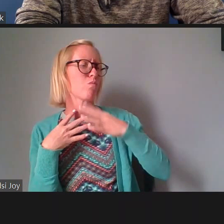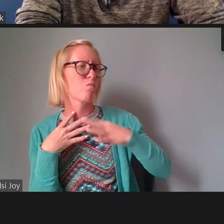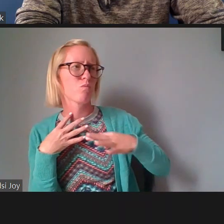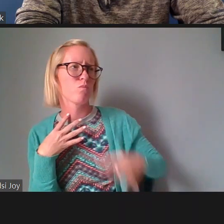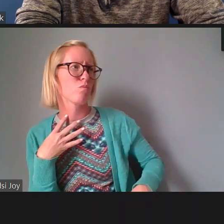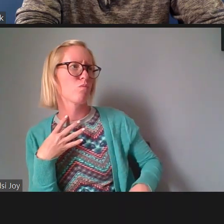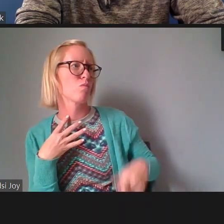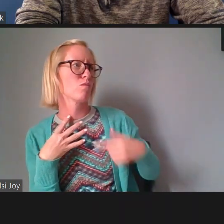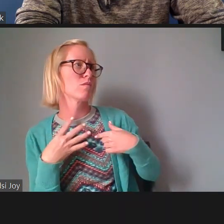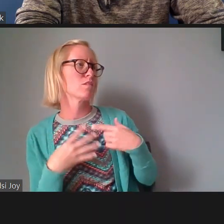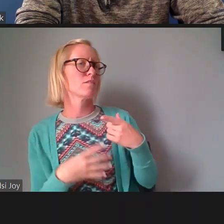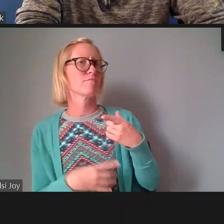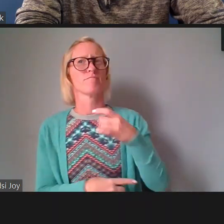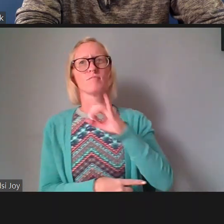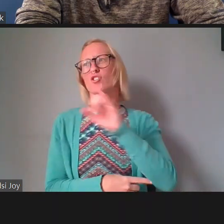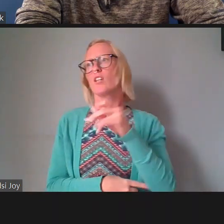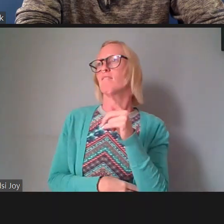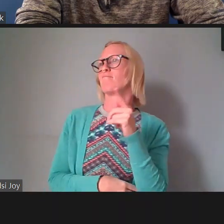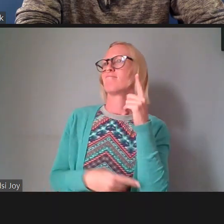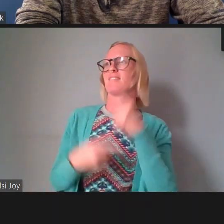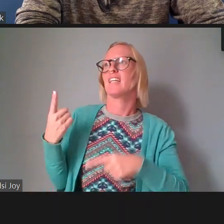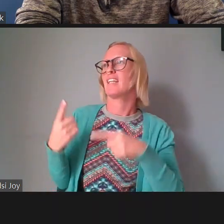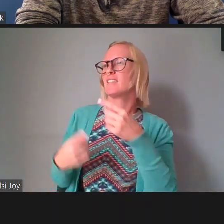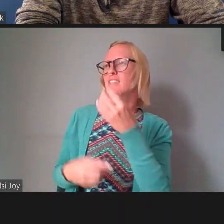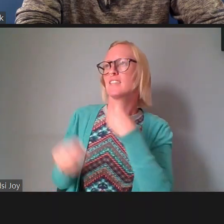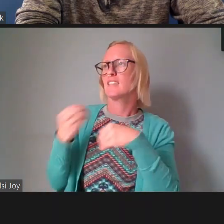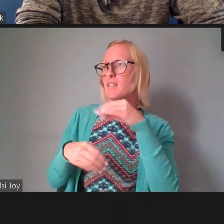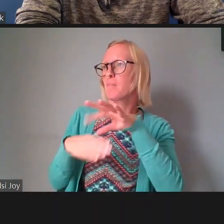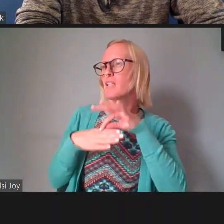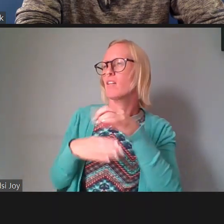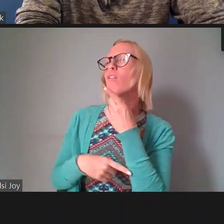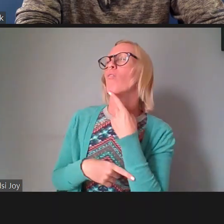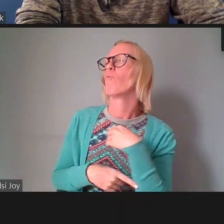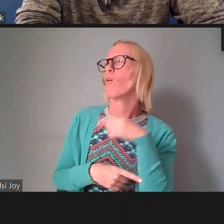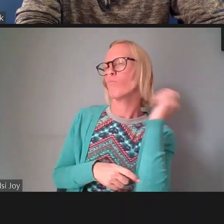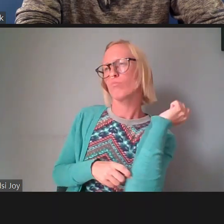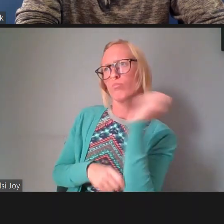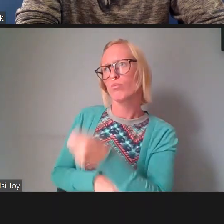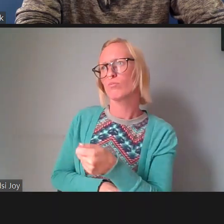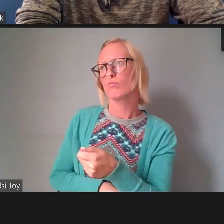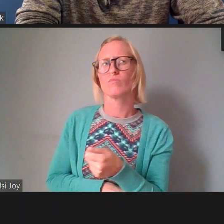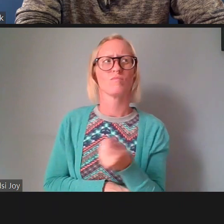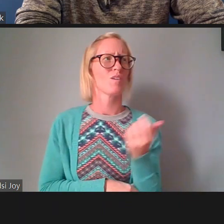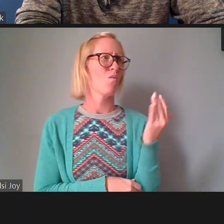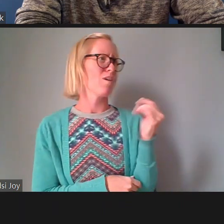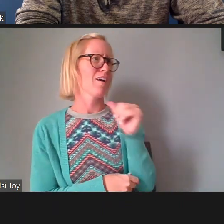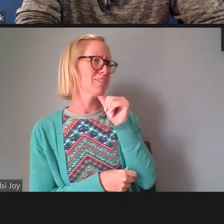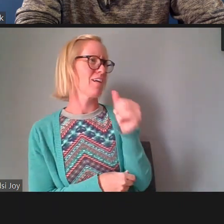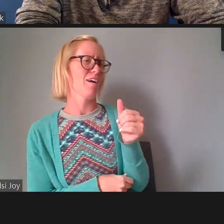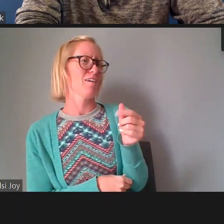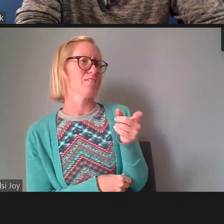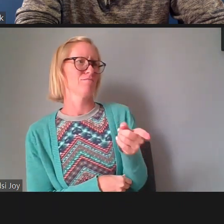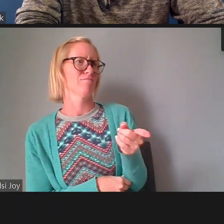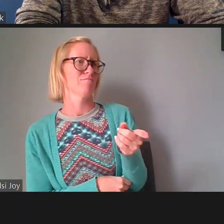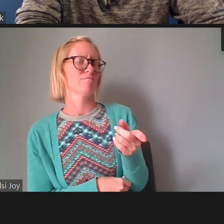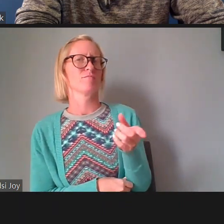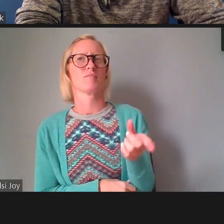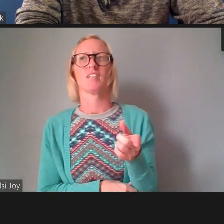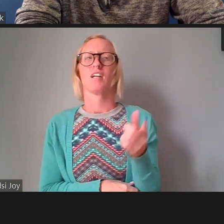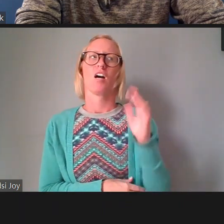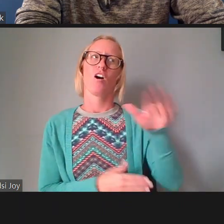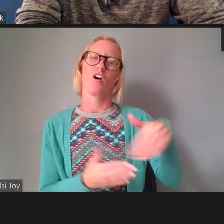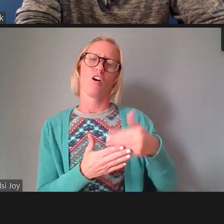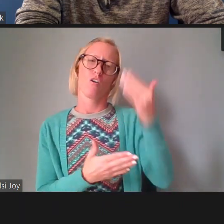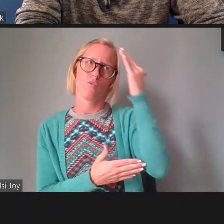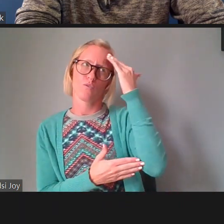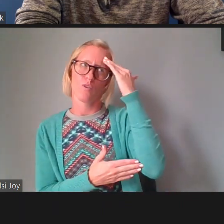meat. Why didn't you? They knew very well why he hadn't, because the enormity of the knife descending and cutting